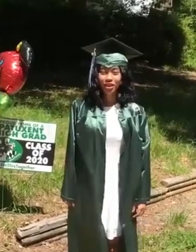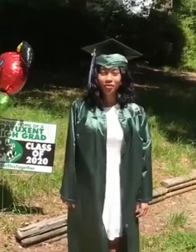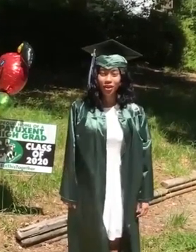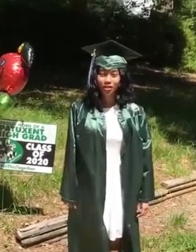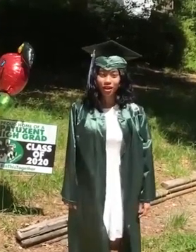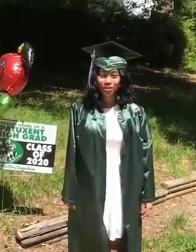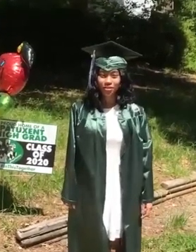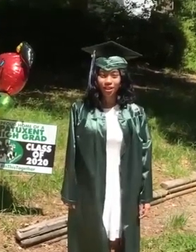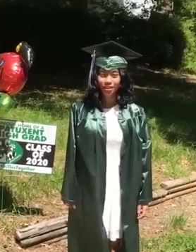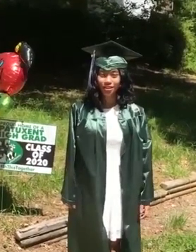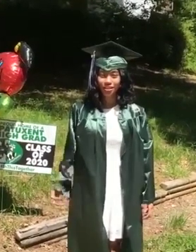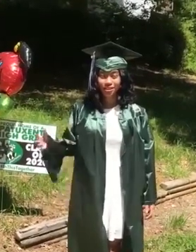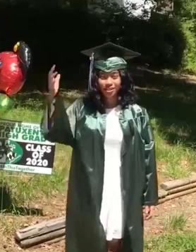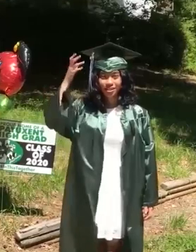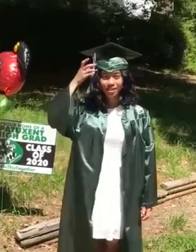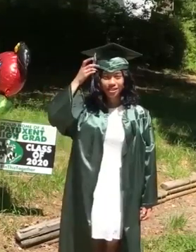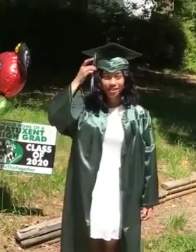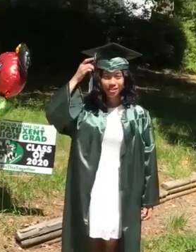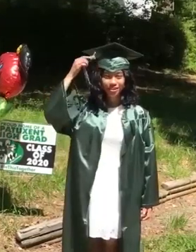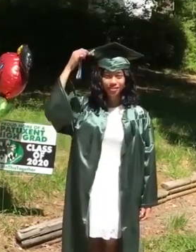Congratulations to all our fellow graduates.